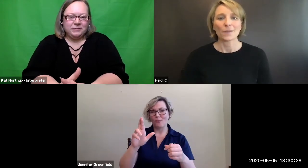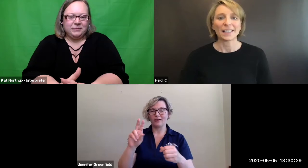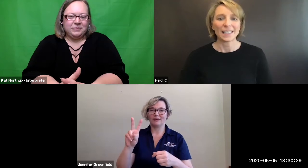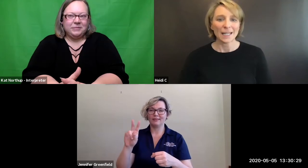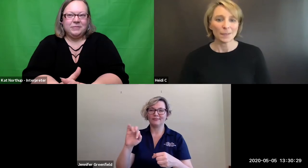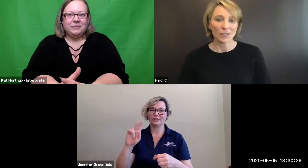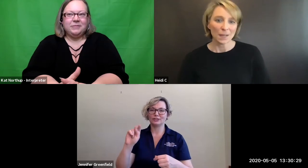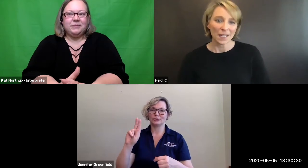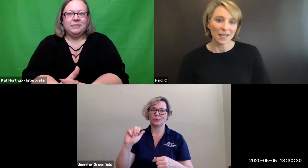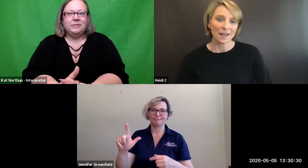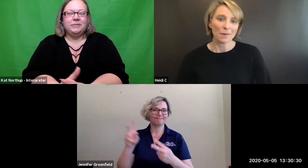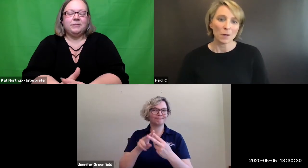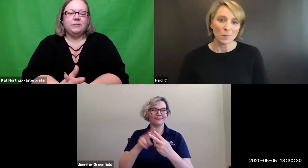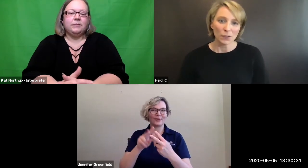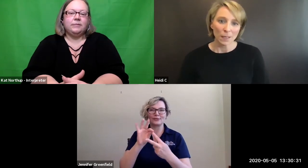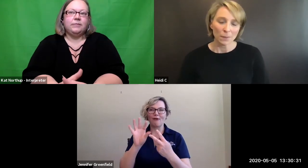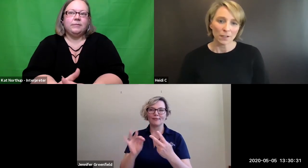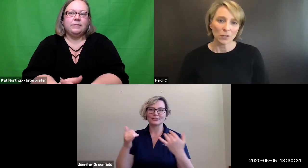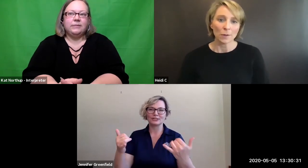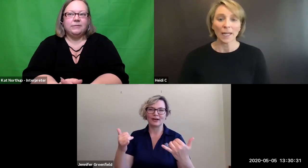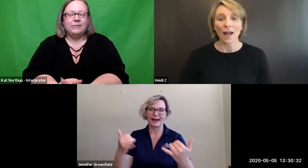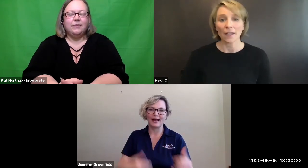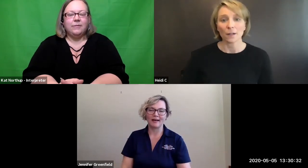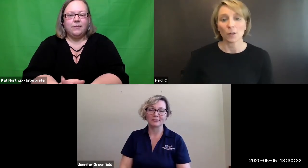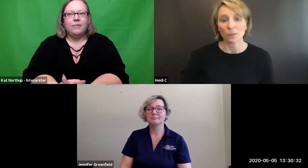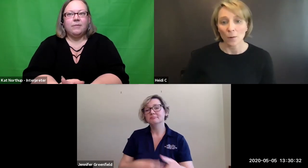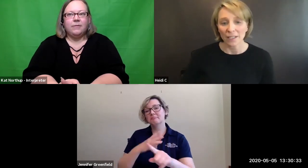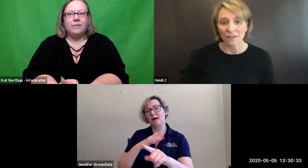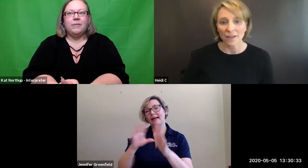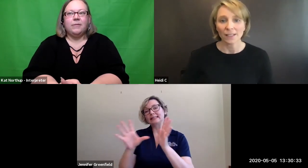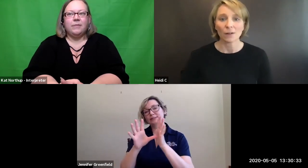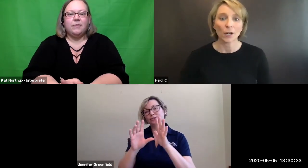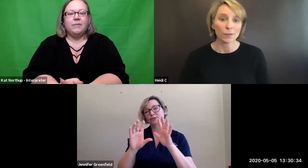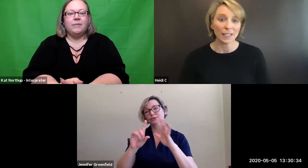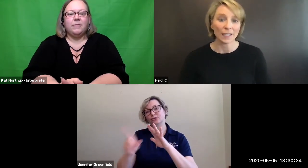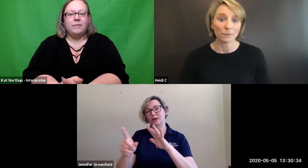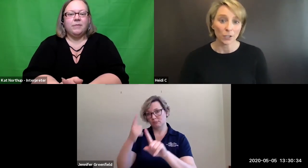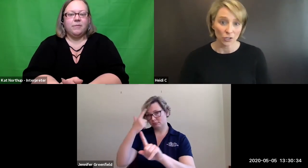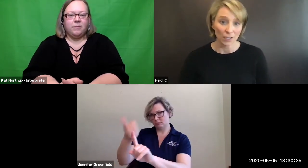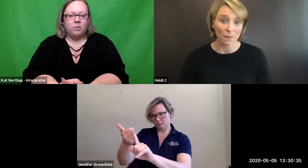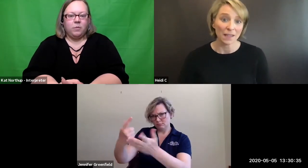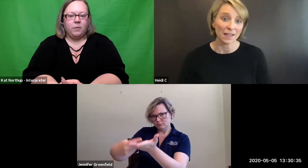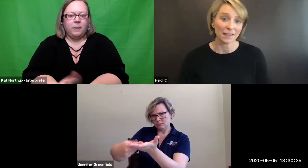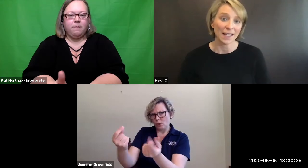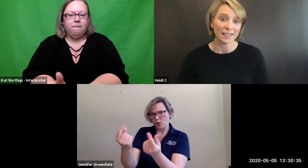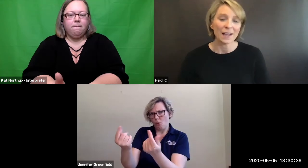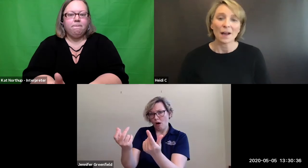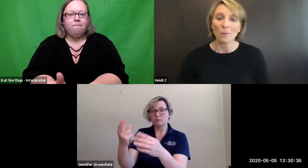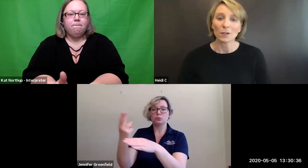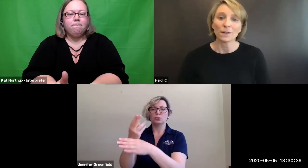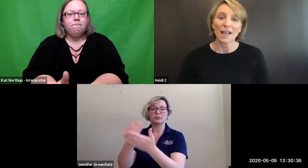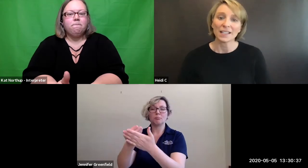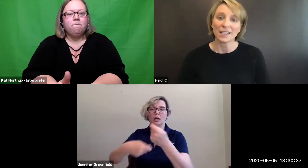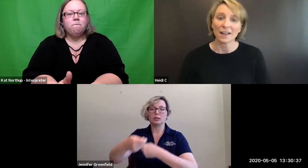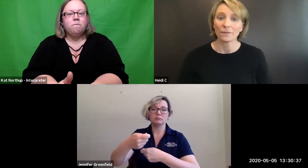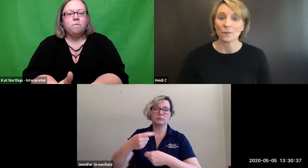So that seems to be what most people are doing, either postponing the events or hosting them virtually. But I think that's a